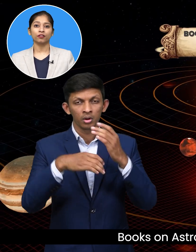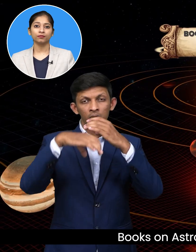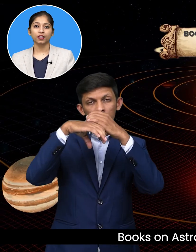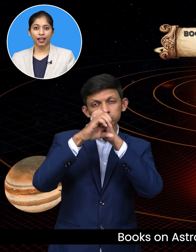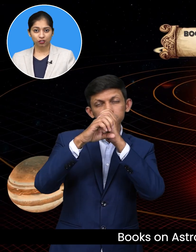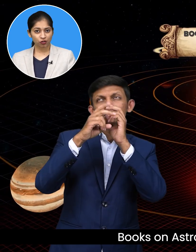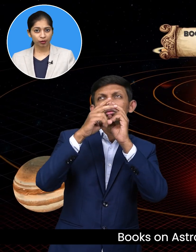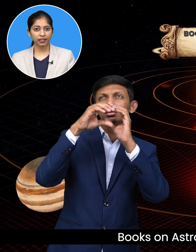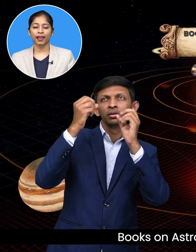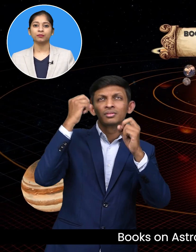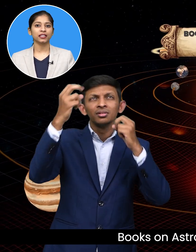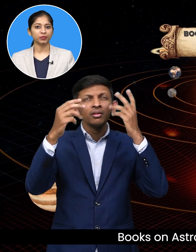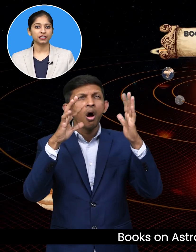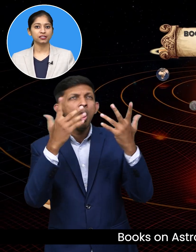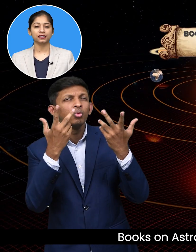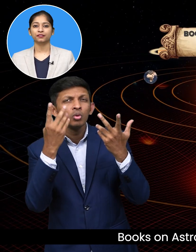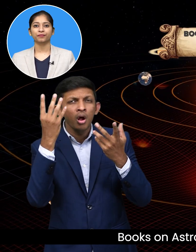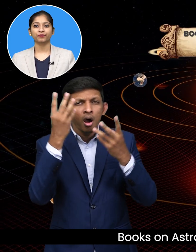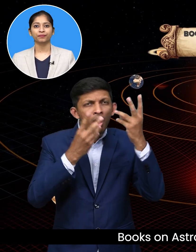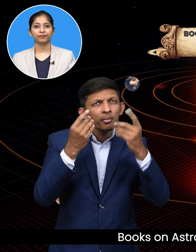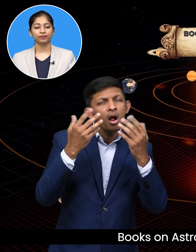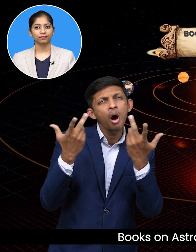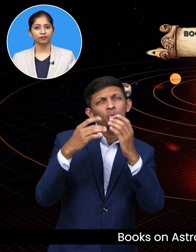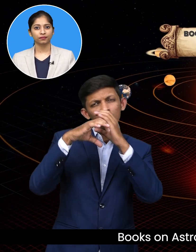Books on astronomy and mathematics.